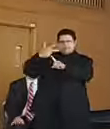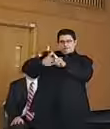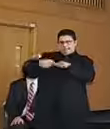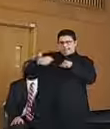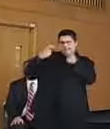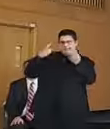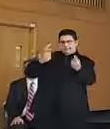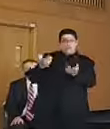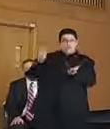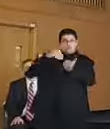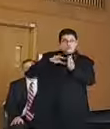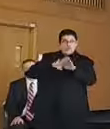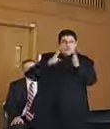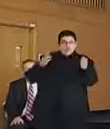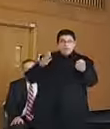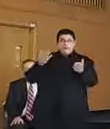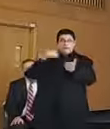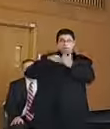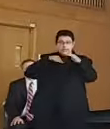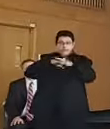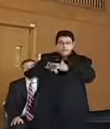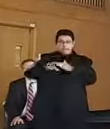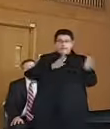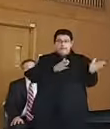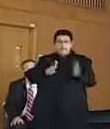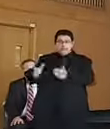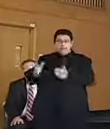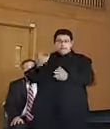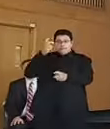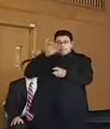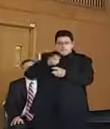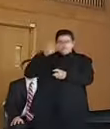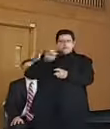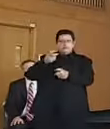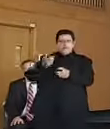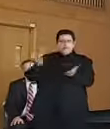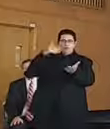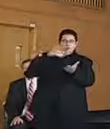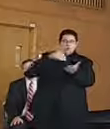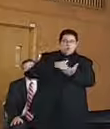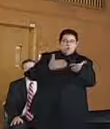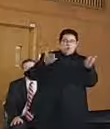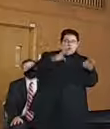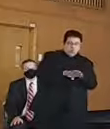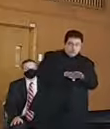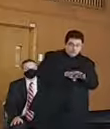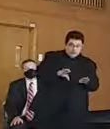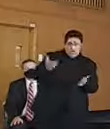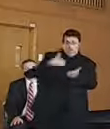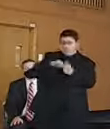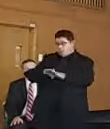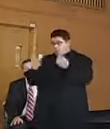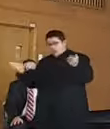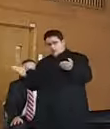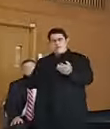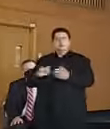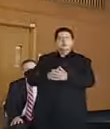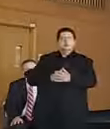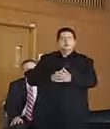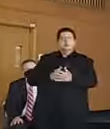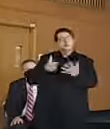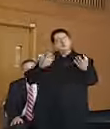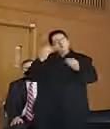reopening and reentry plans. It is more difficult to close down than it is to reopen. And so I want to share that public schools